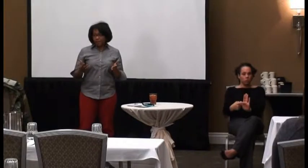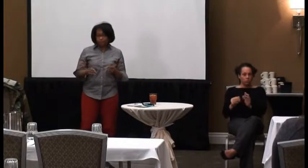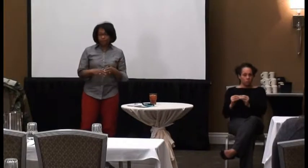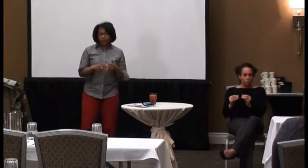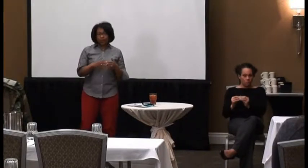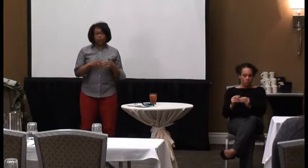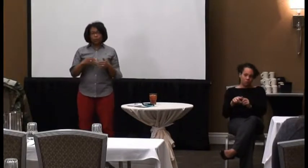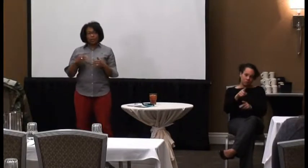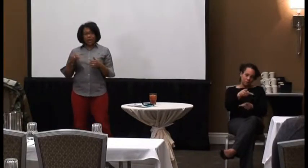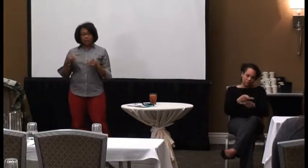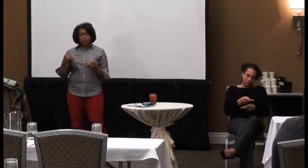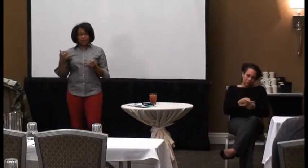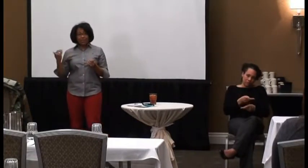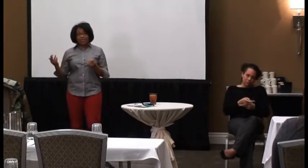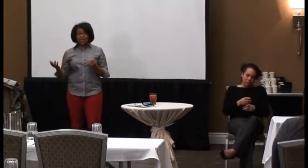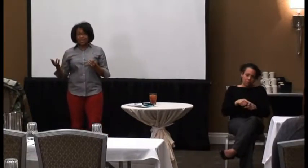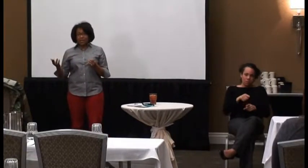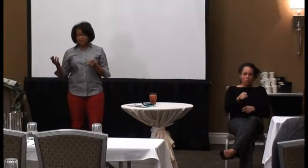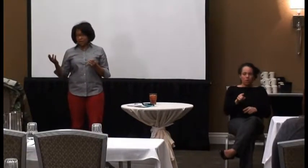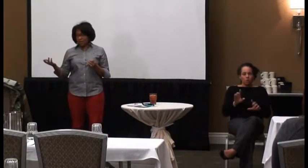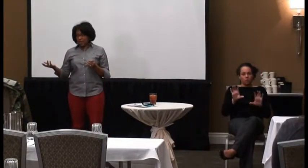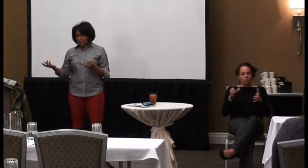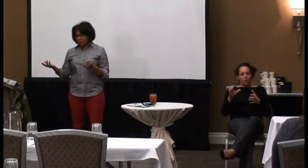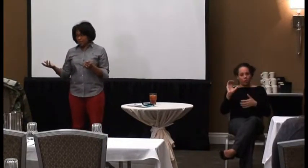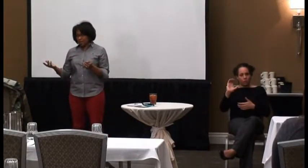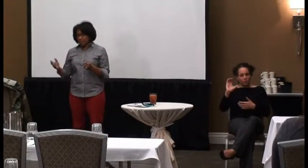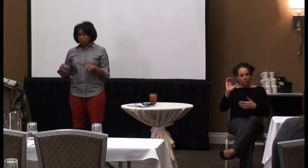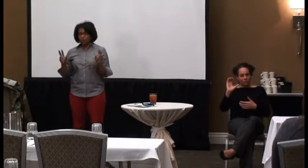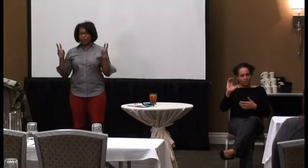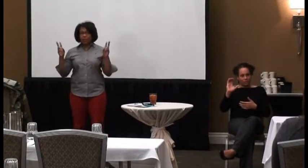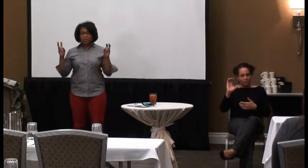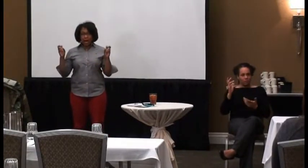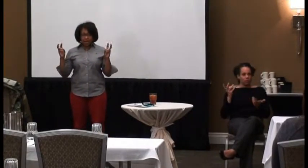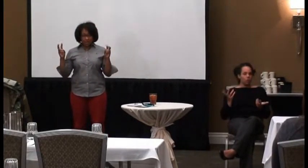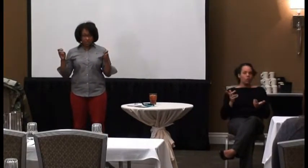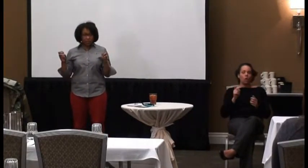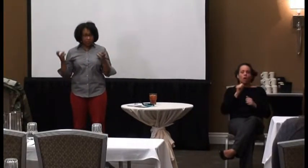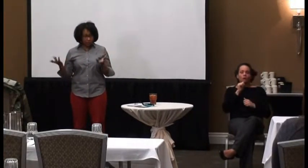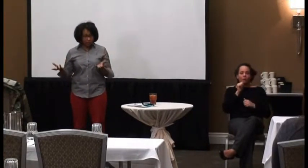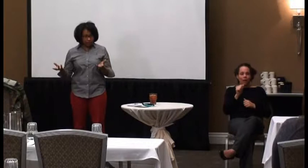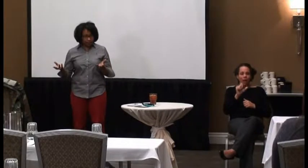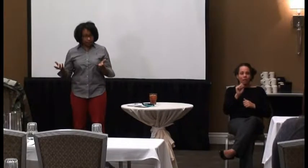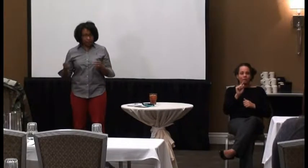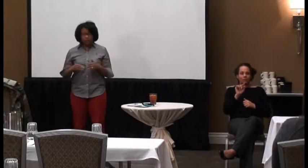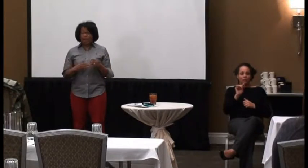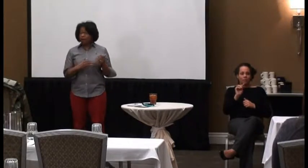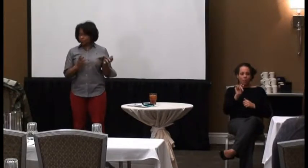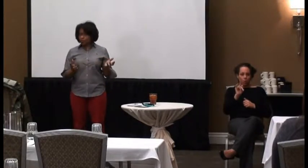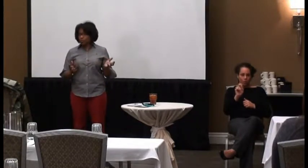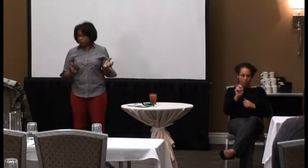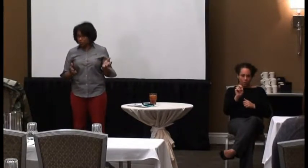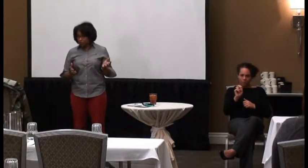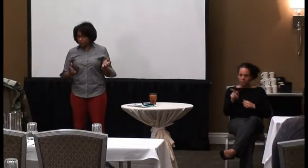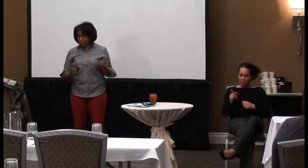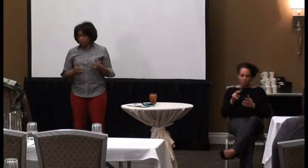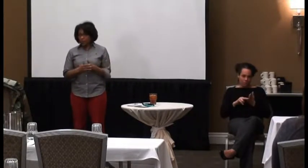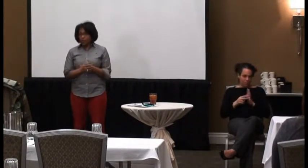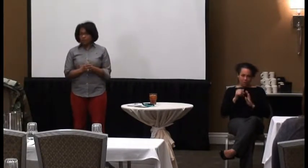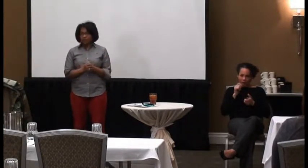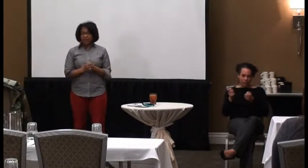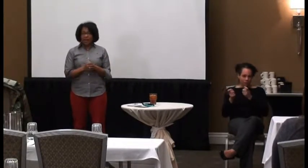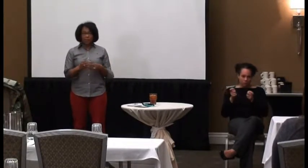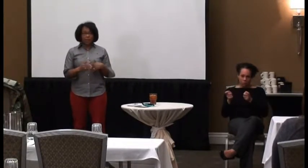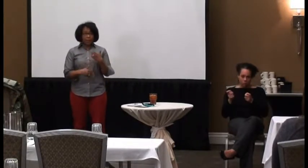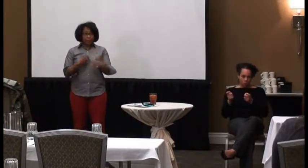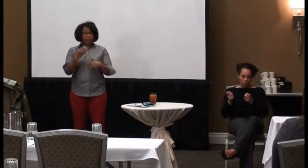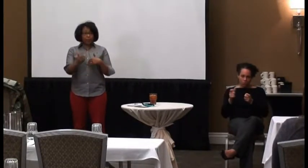that. Your category C of ADHD medications are the non-stimulants. They're not controlled, so they don't